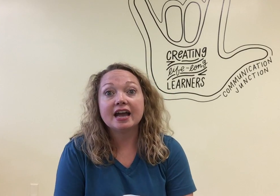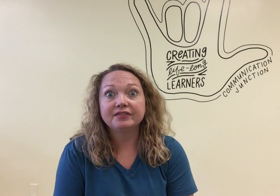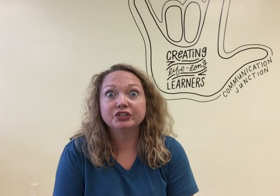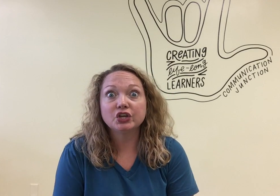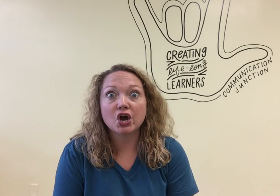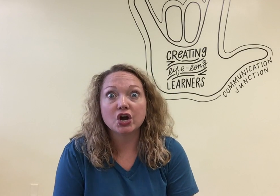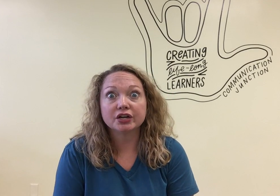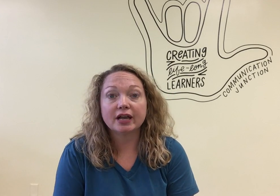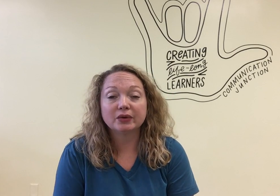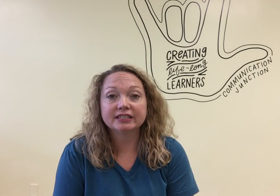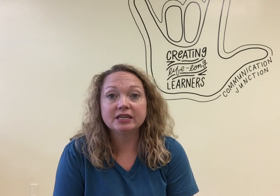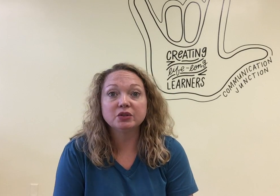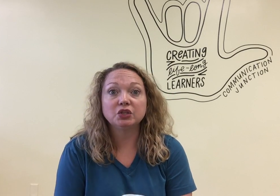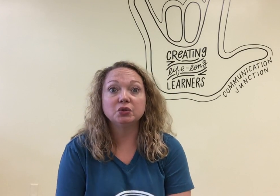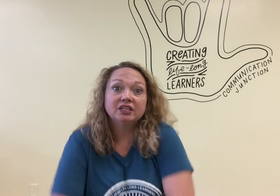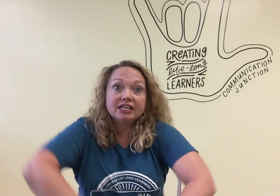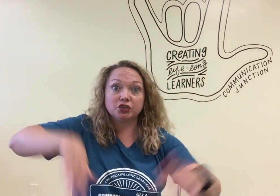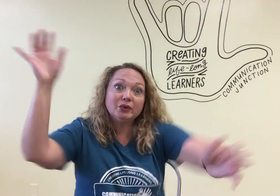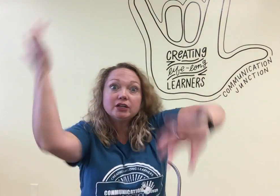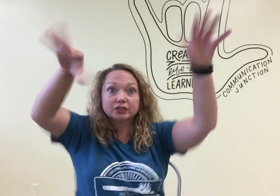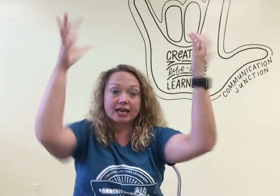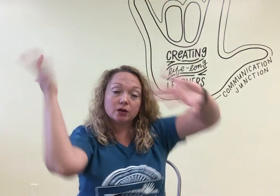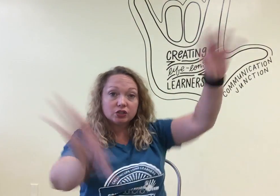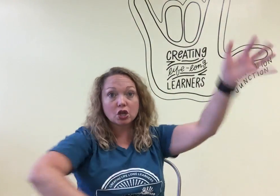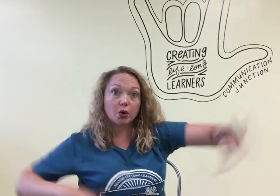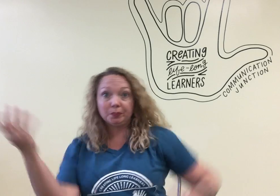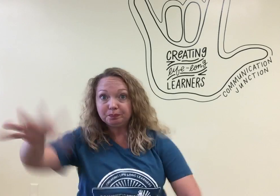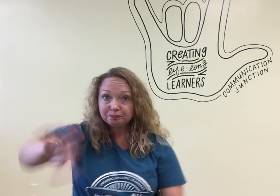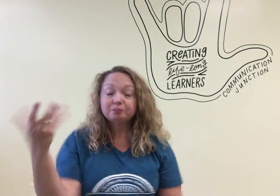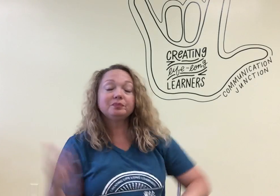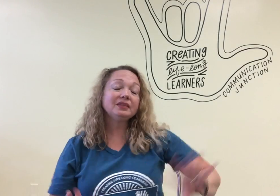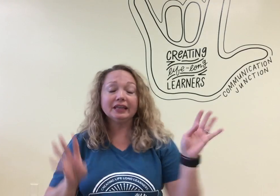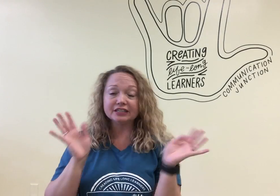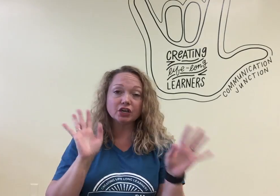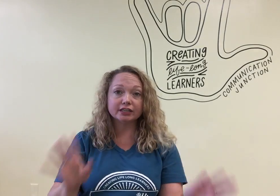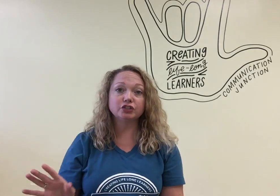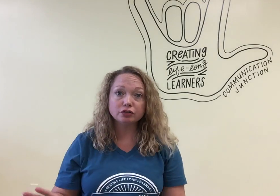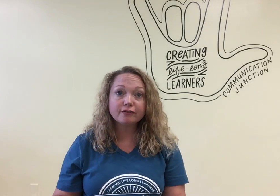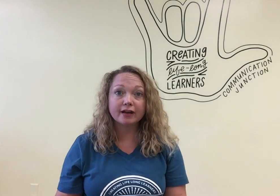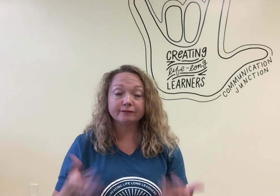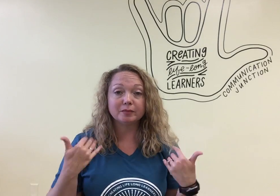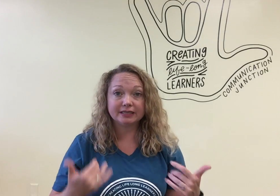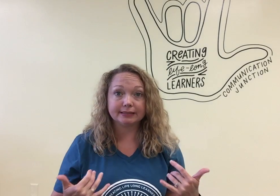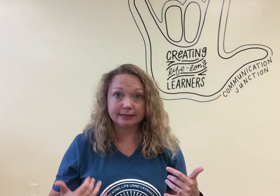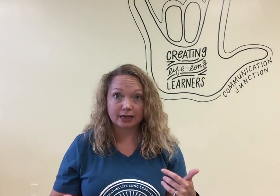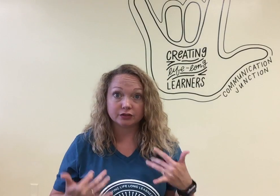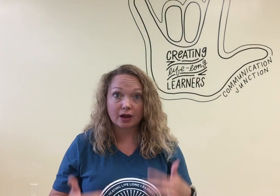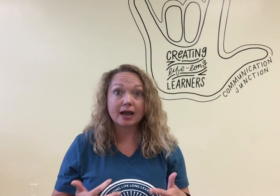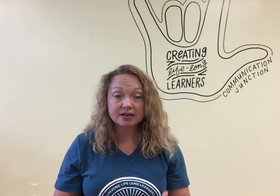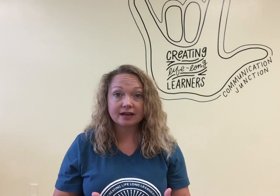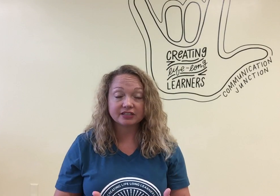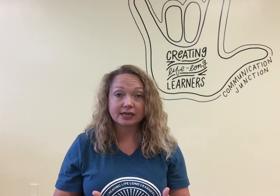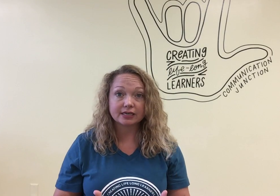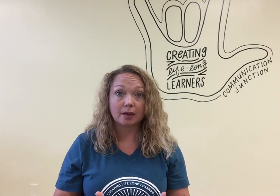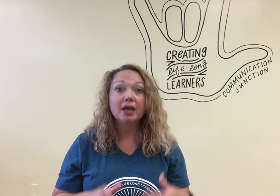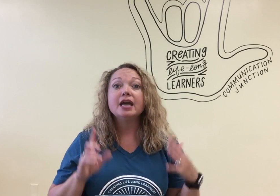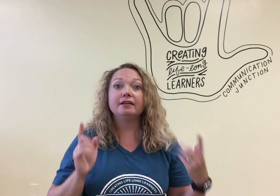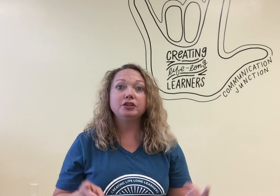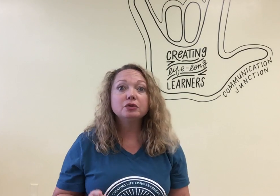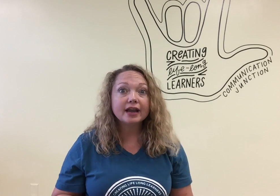a song I want to sing with you to get your wiggles out. So, this song is too fun for me to sit down, so I'm going to have to stand up. If you are